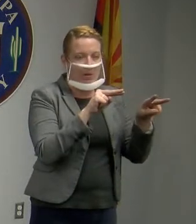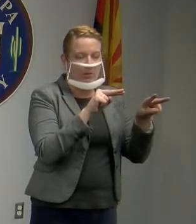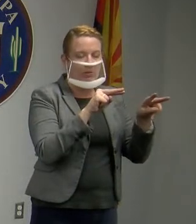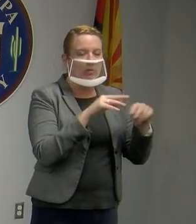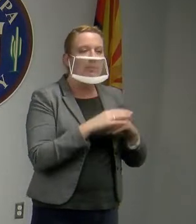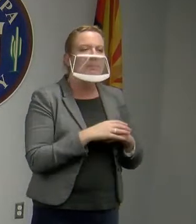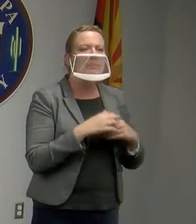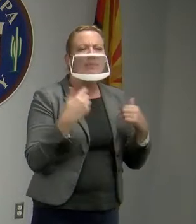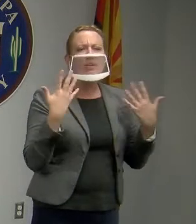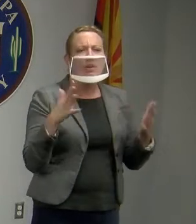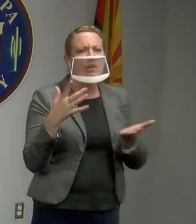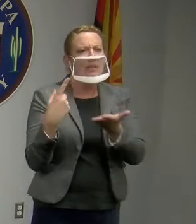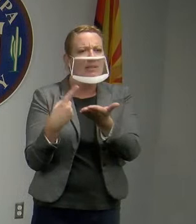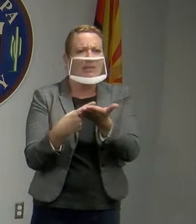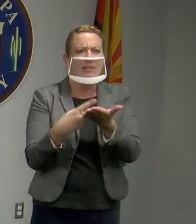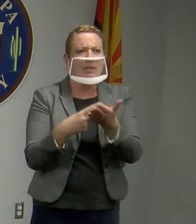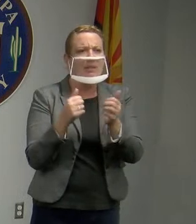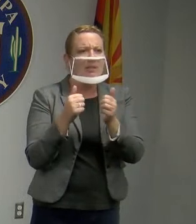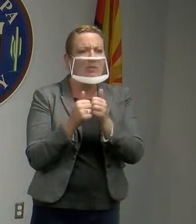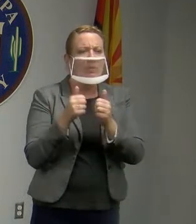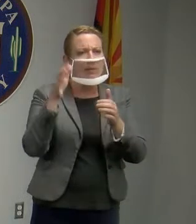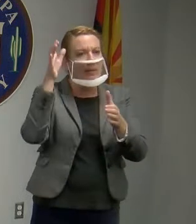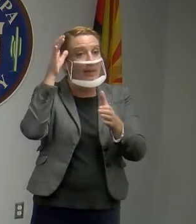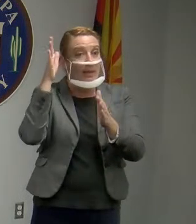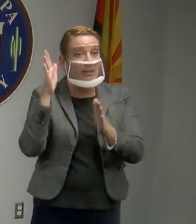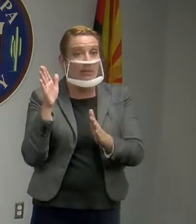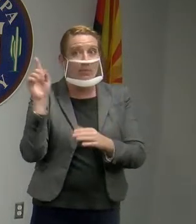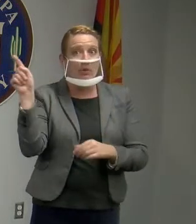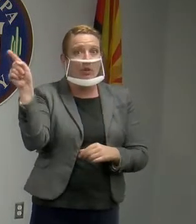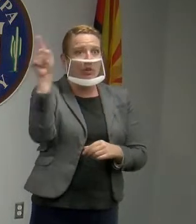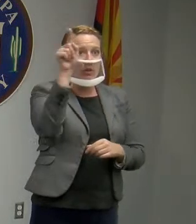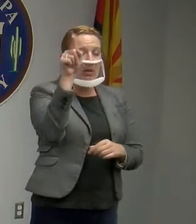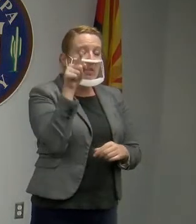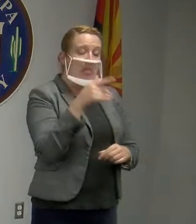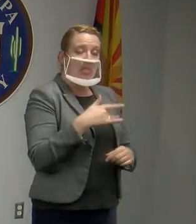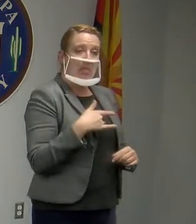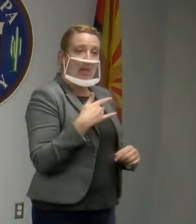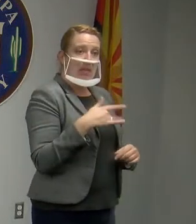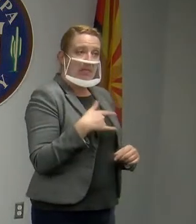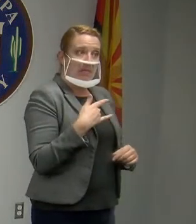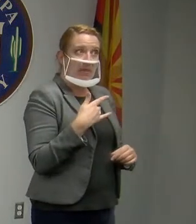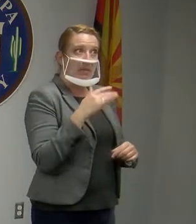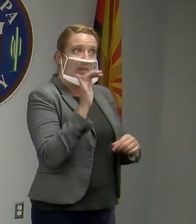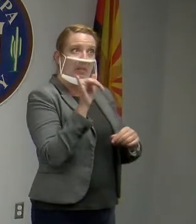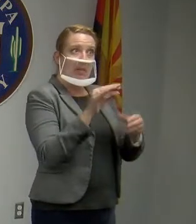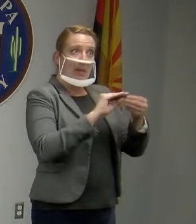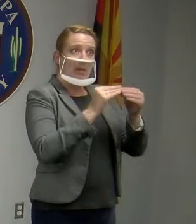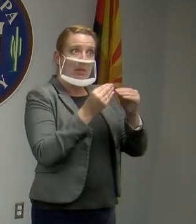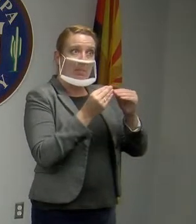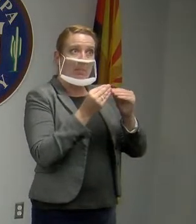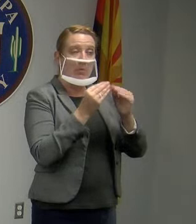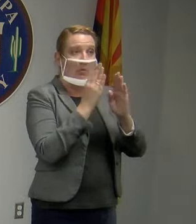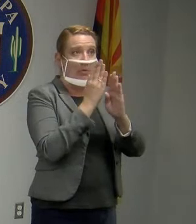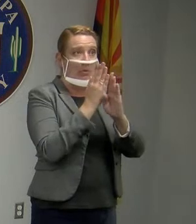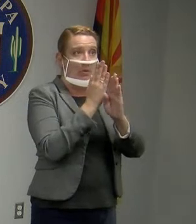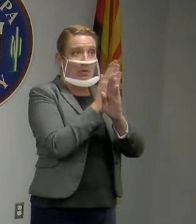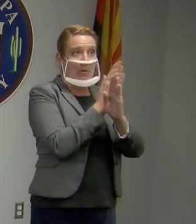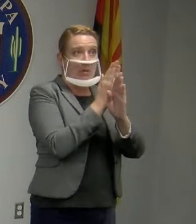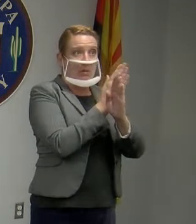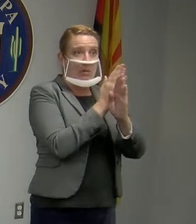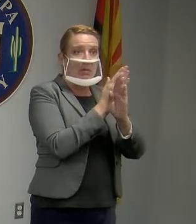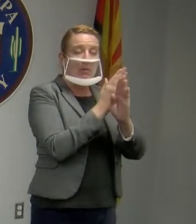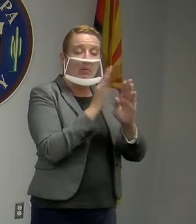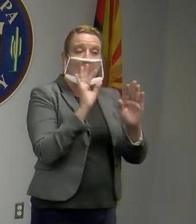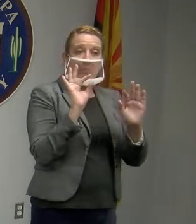to a number of experts who think that that estimate is reasonable, but you do have to know that all of those estimates are